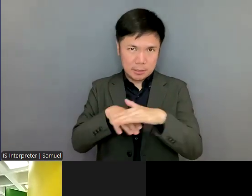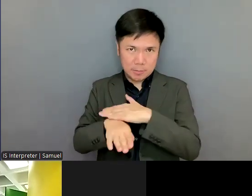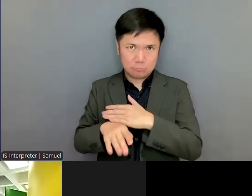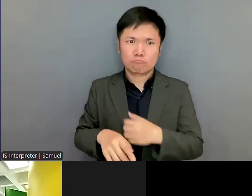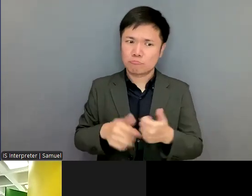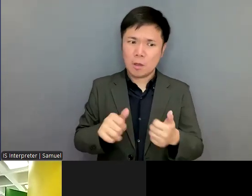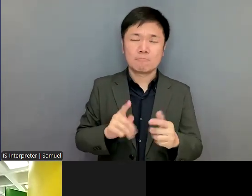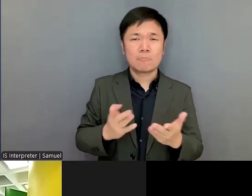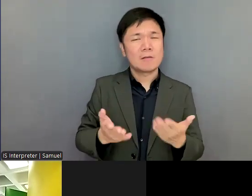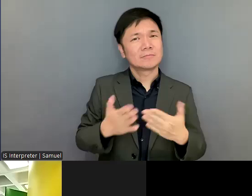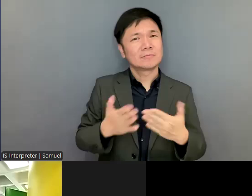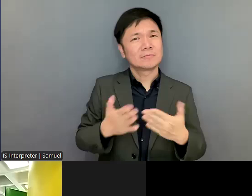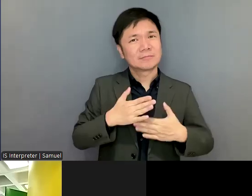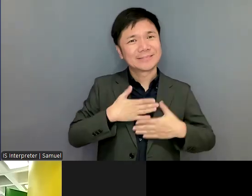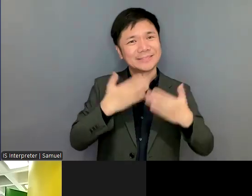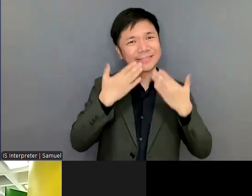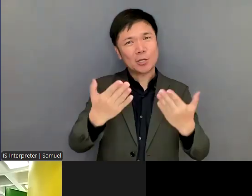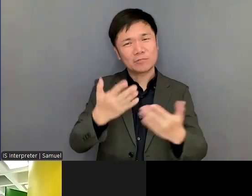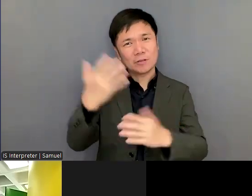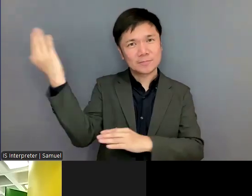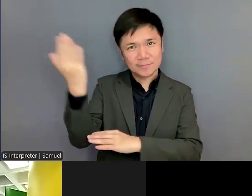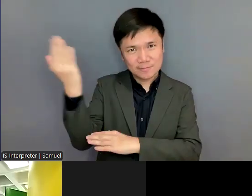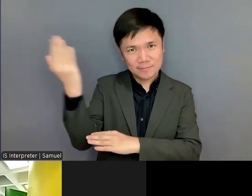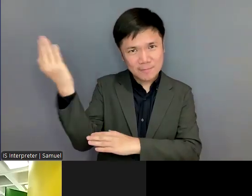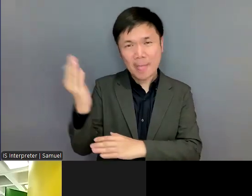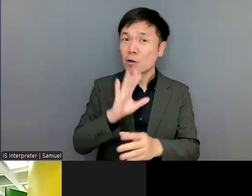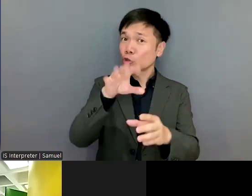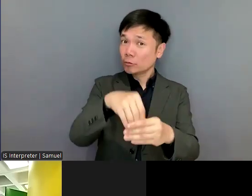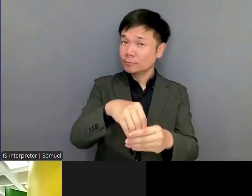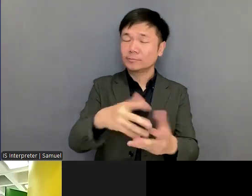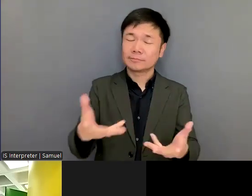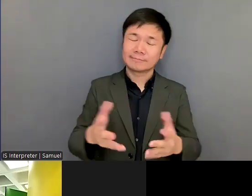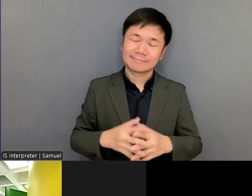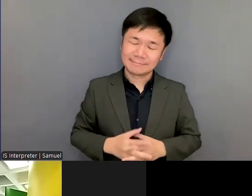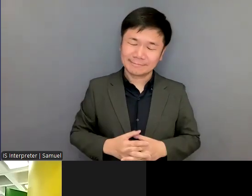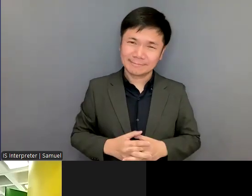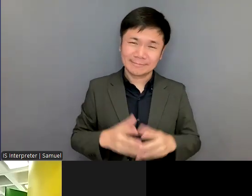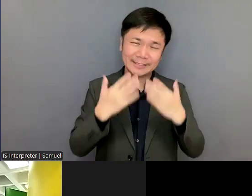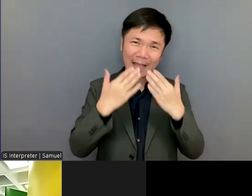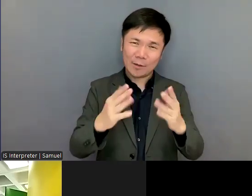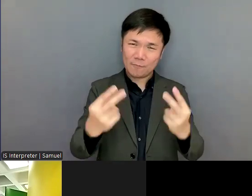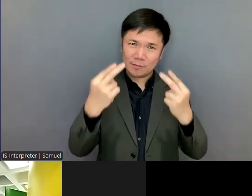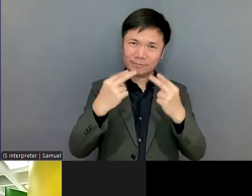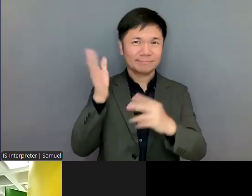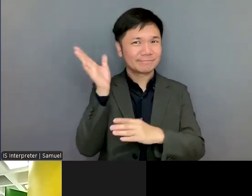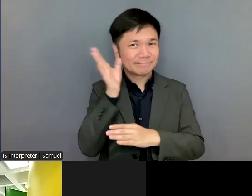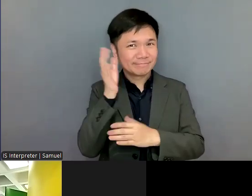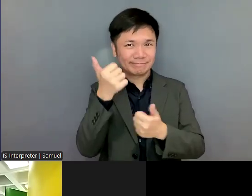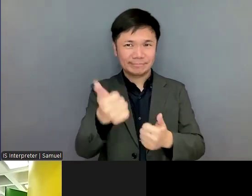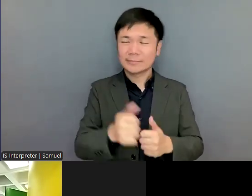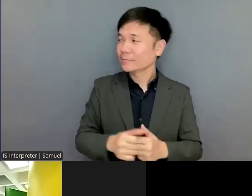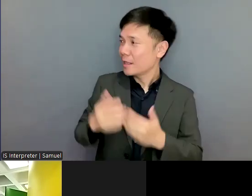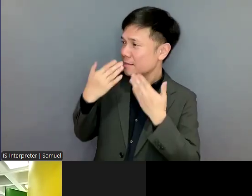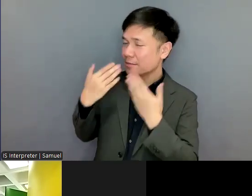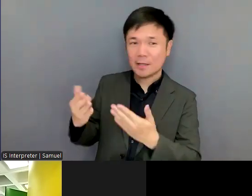much for giving me this agradezco opportunity to este tiempo que me escucharon participate, ustedes. and Muchísimas thank you gracias. for the Gracias time por that you listen to me. Thank you so much. Thank you so much, Olga,